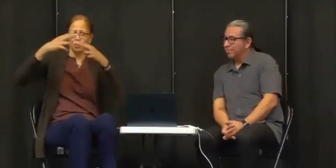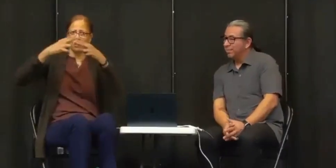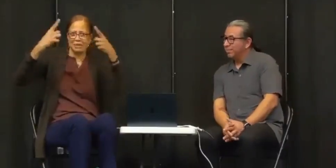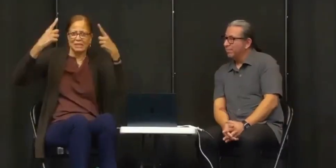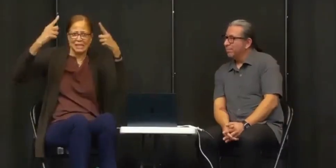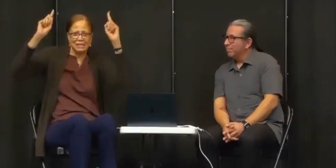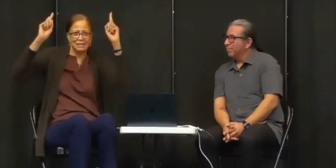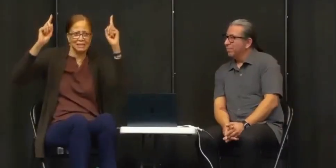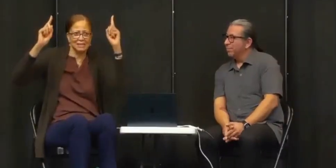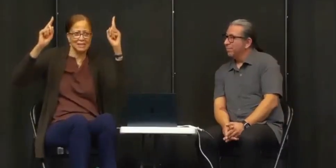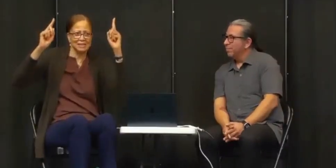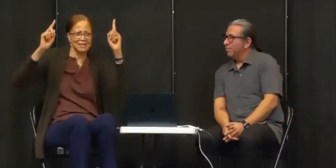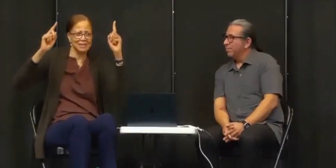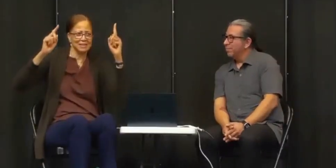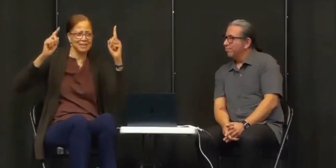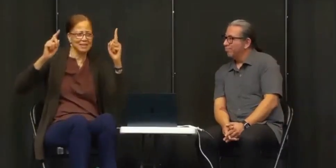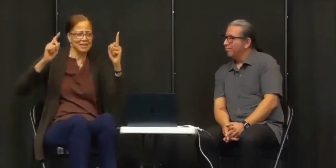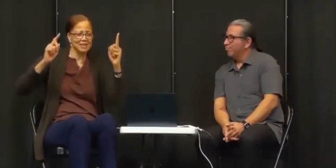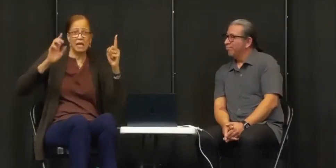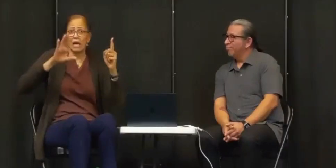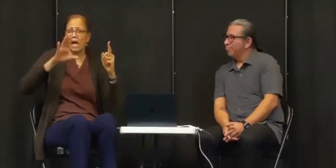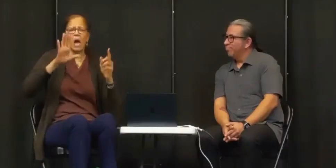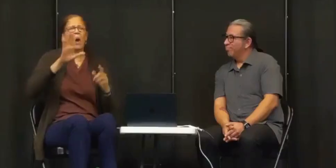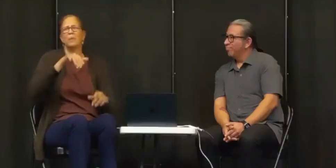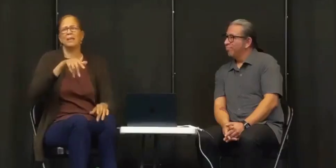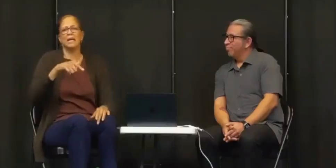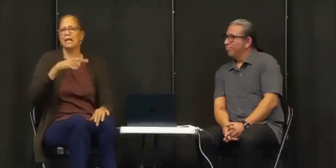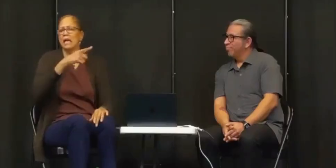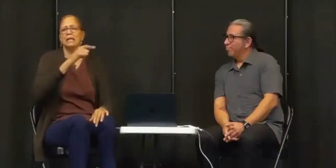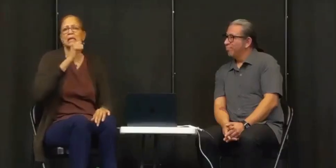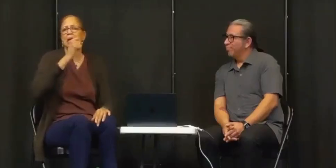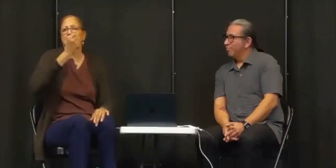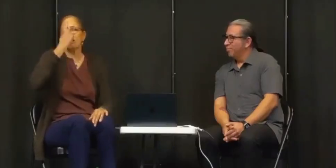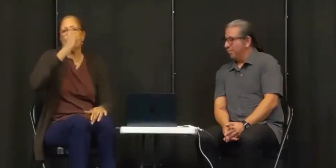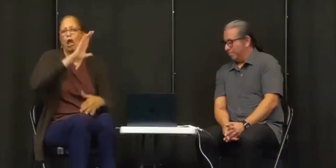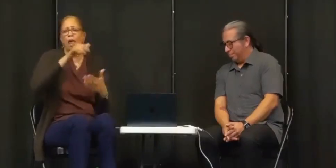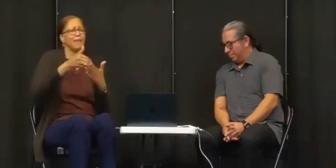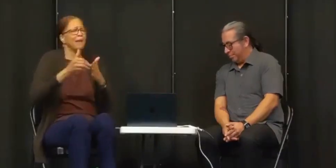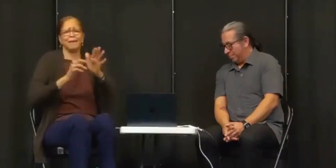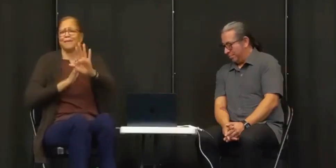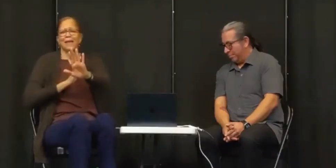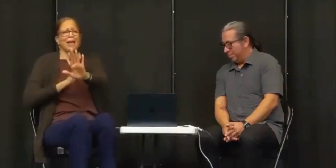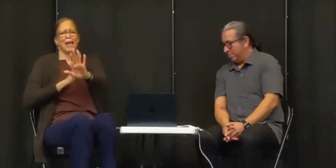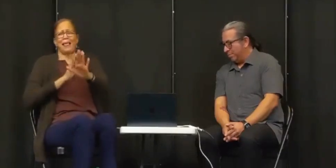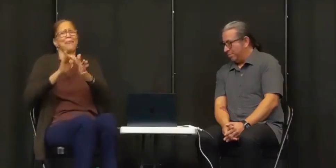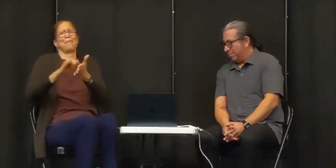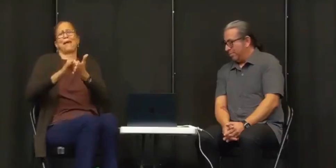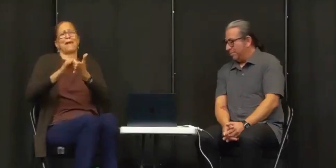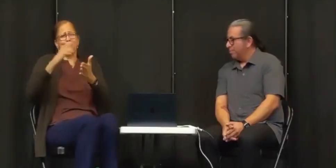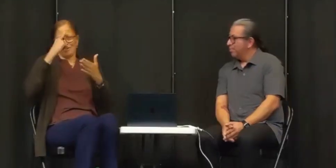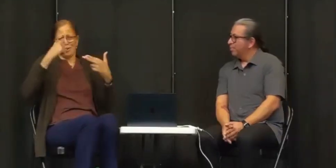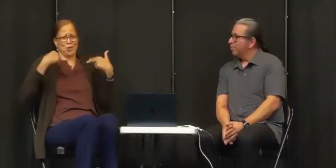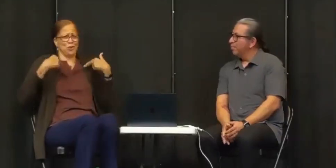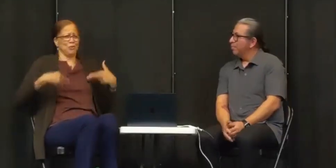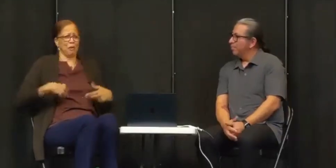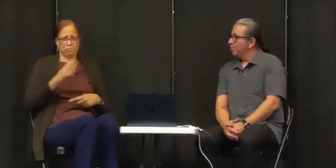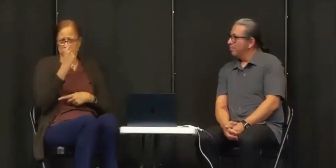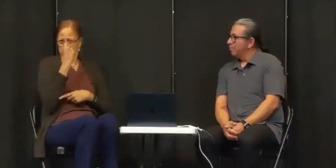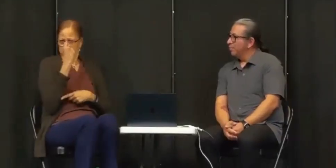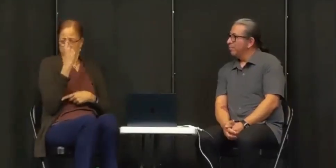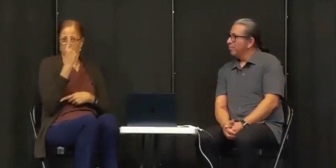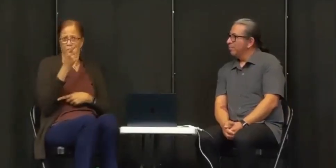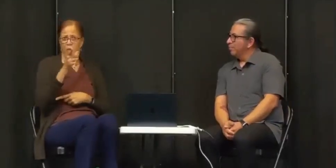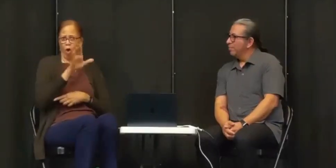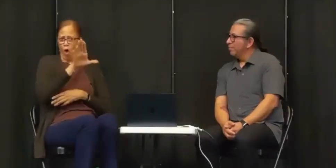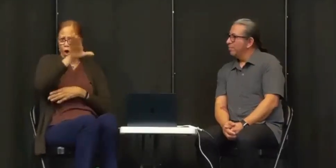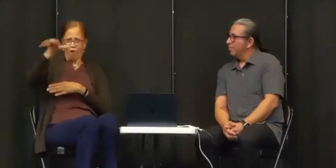Okay, it's a very small improvement. Let's call that a success. That's a win. They're not going to understand everything, and that's